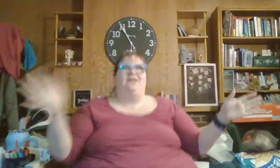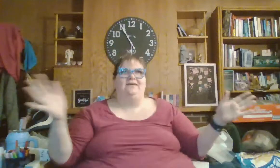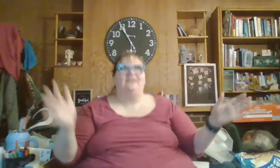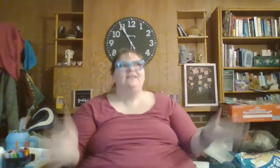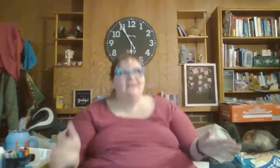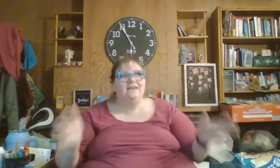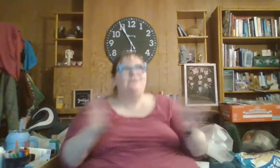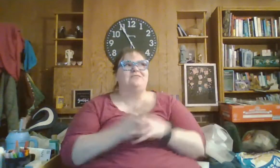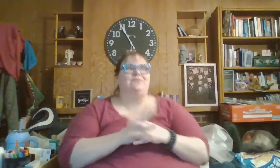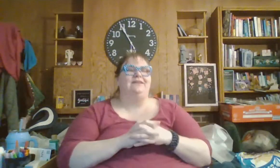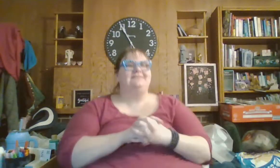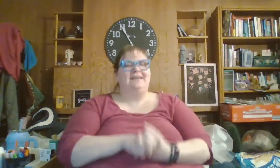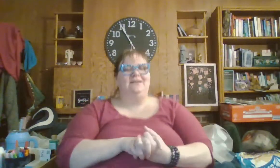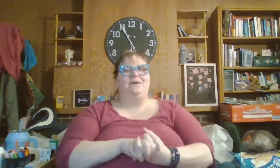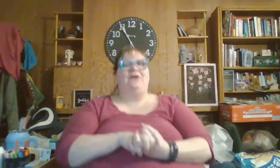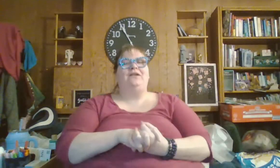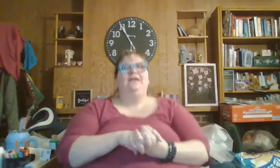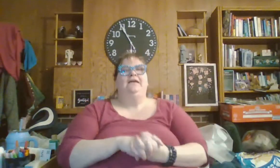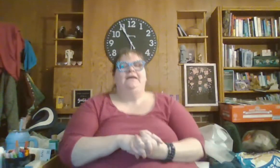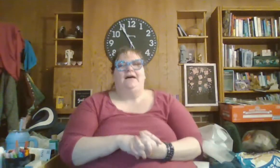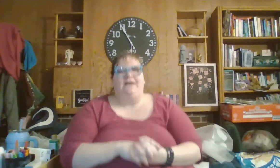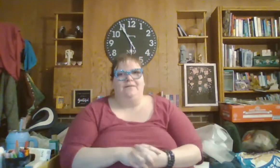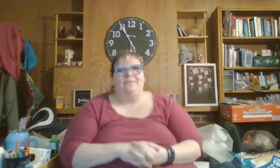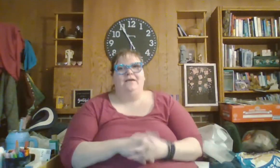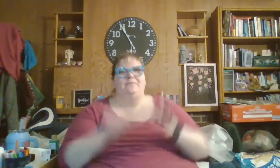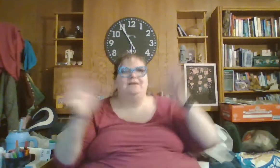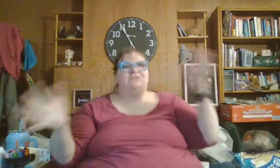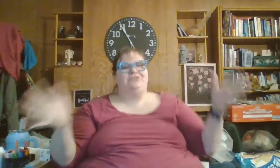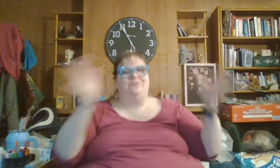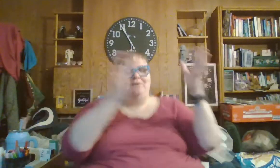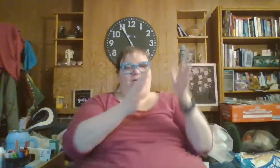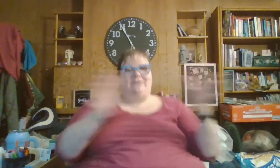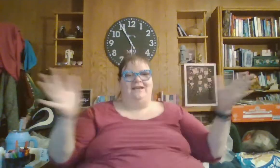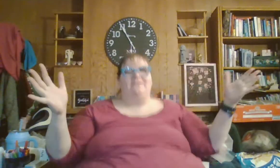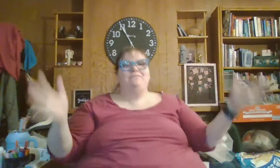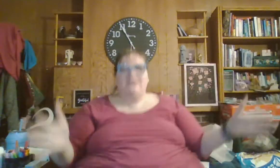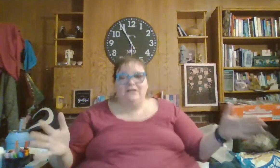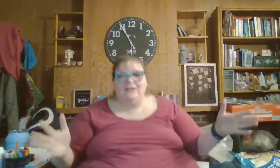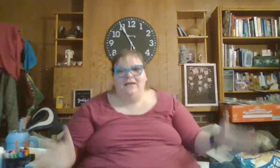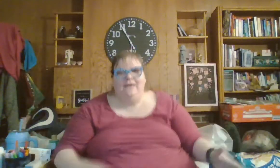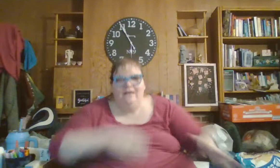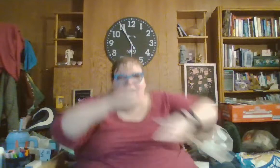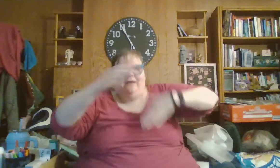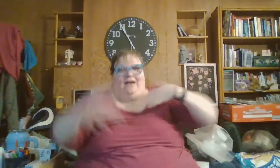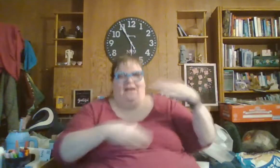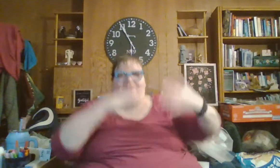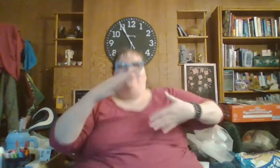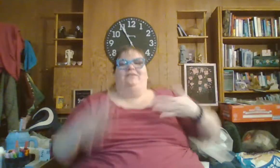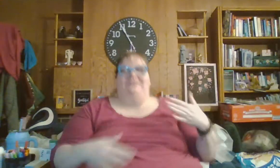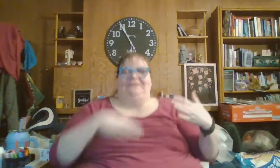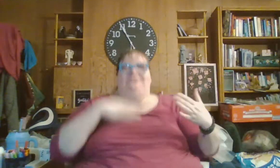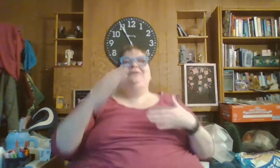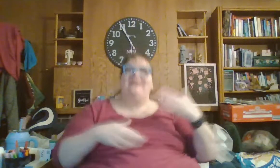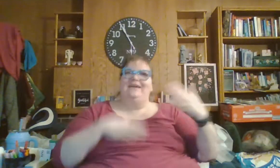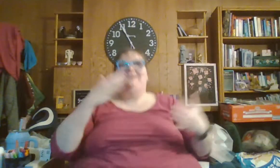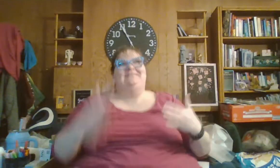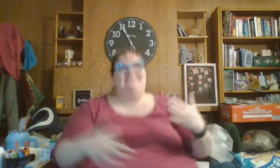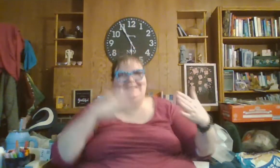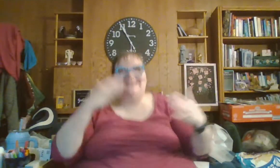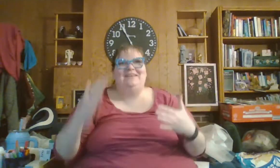in Clarity, which I'm really excited about. Because, with my mom dying in the middle, I haven't really